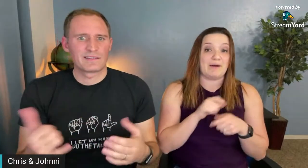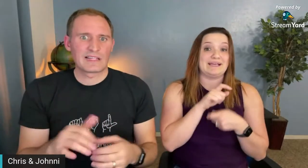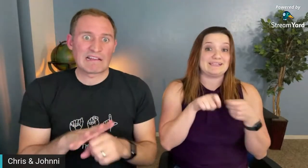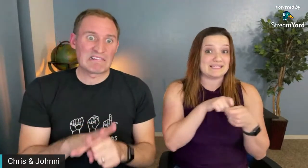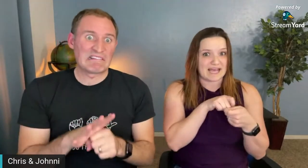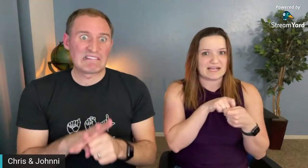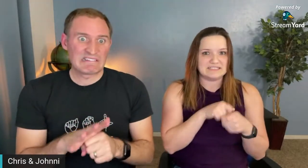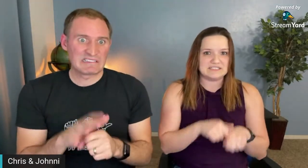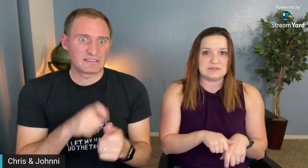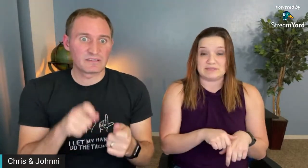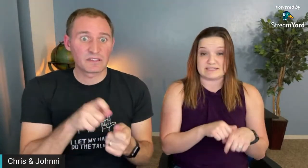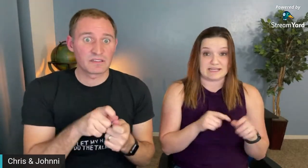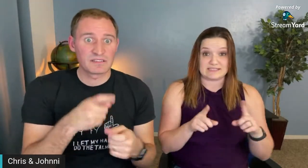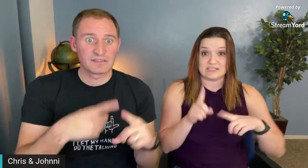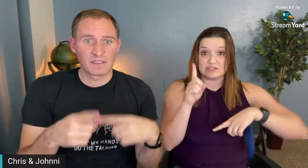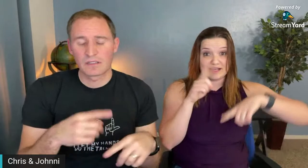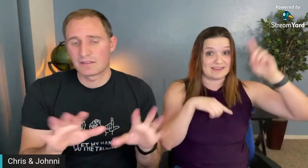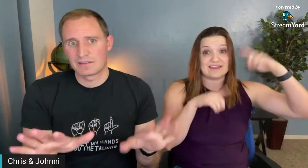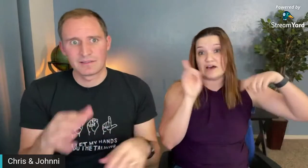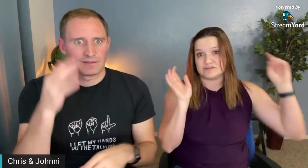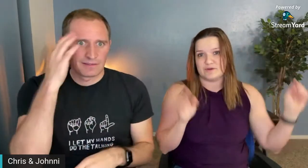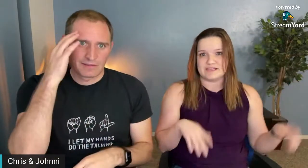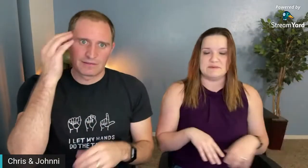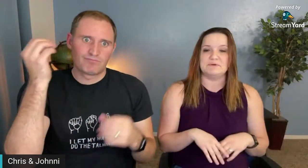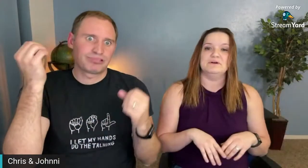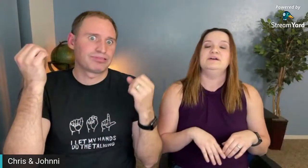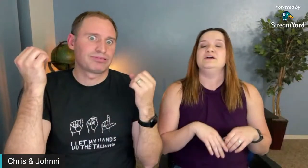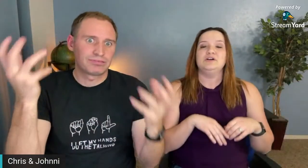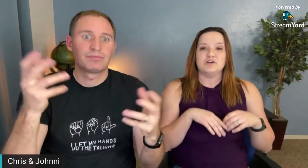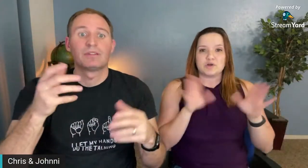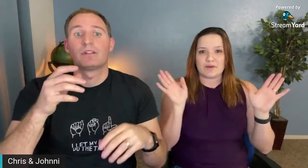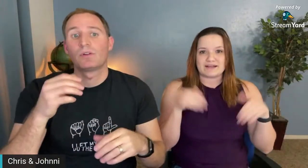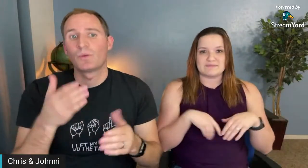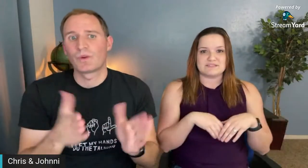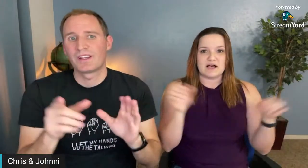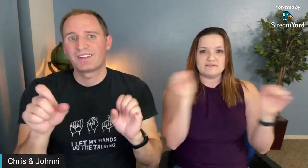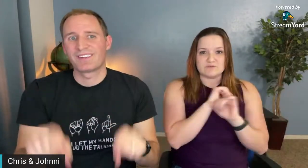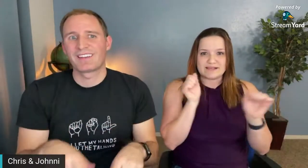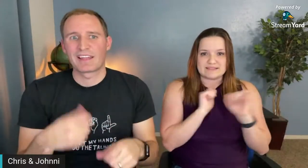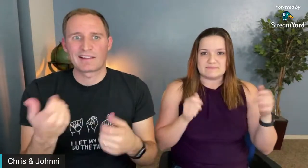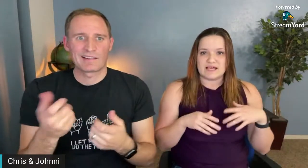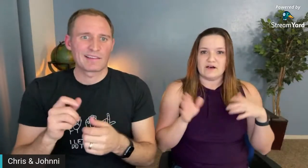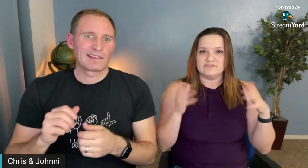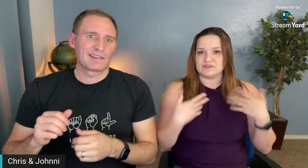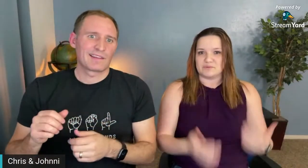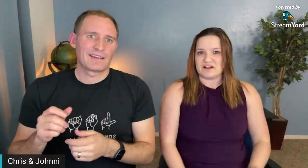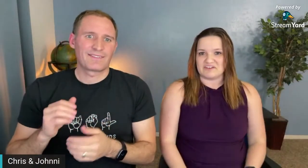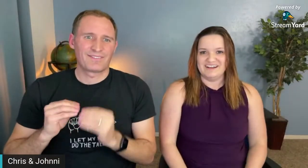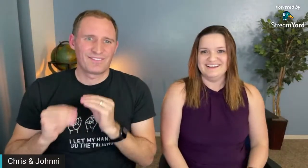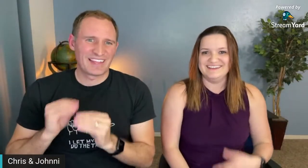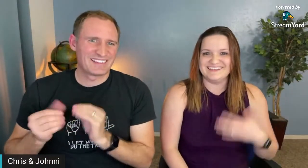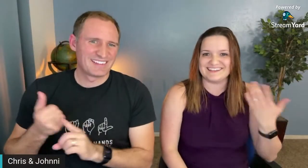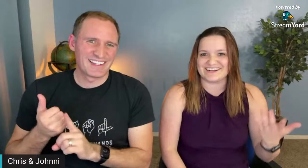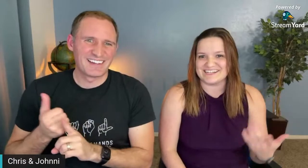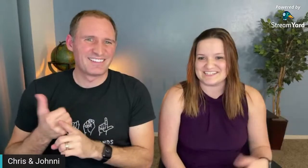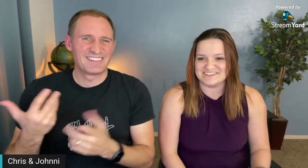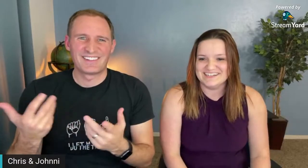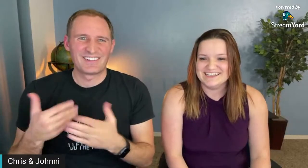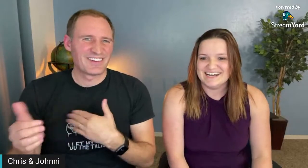how exactly to do it, because like I said, there's like 1,000 ways people correct themselves, erase themselves, or whatever they're gonna do.